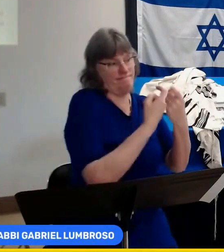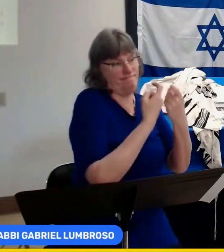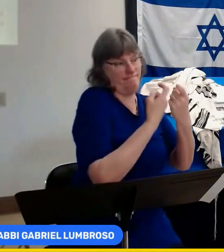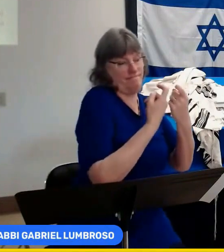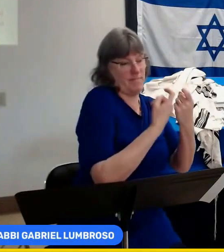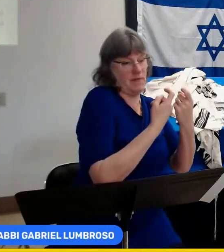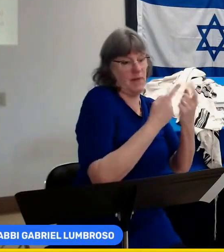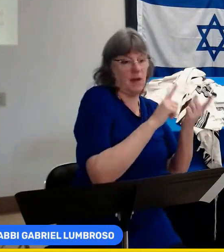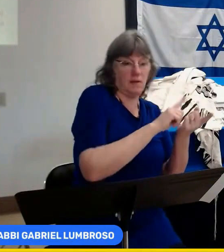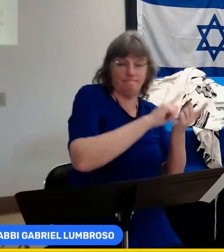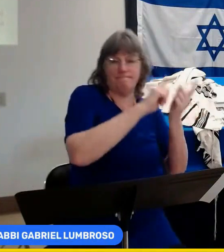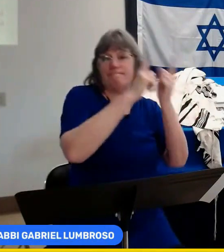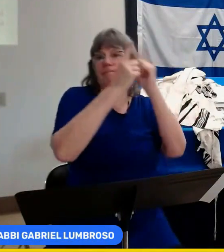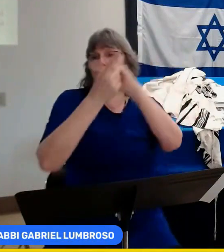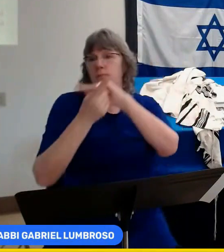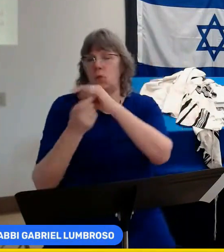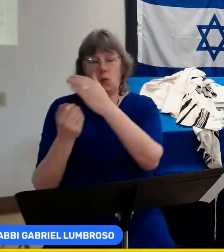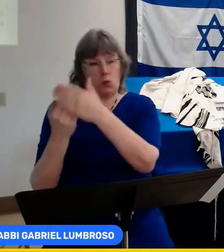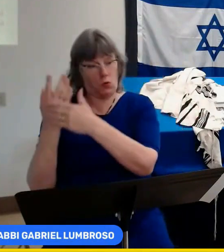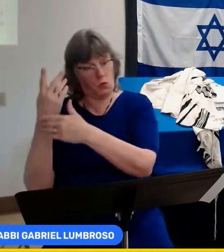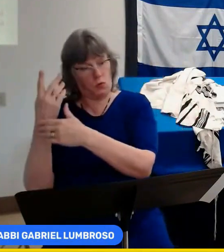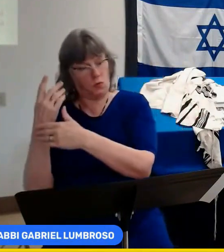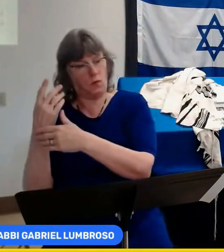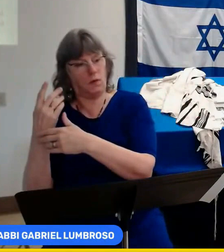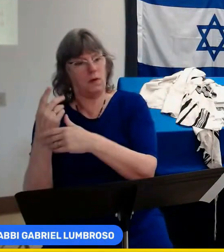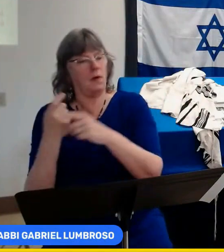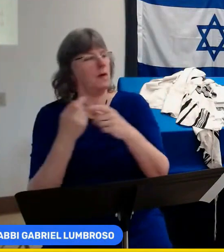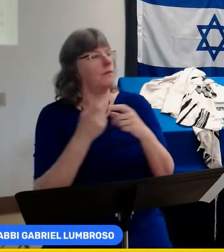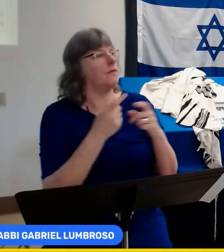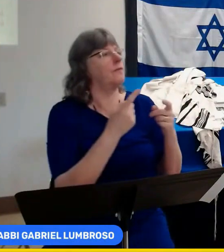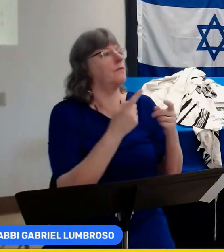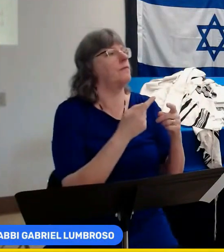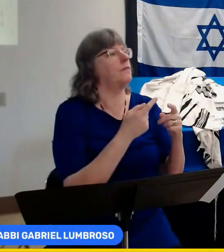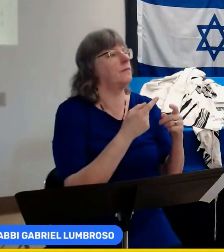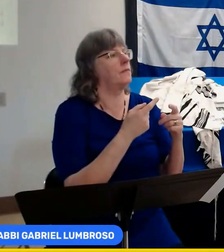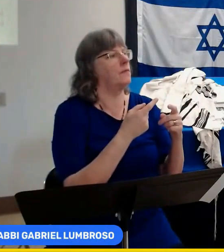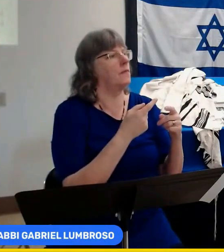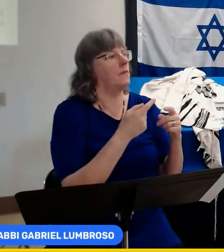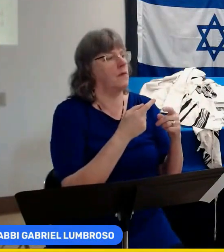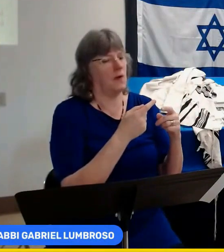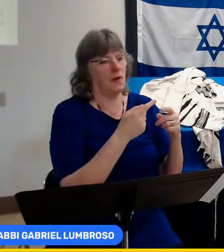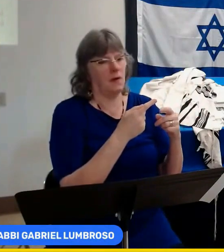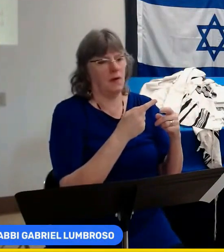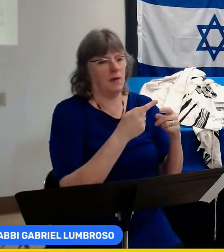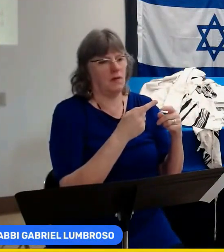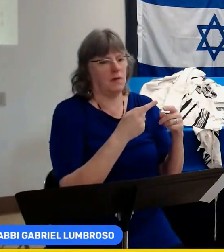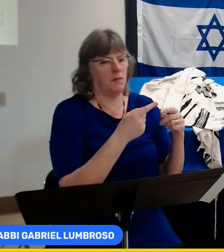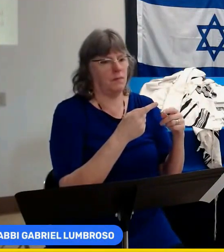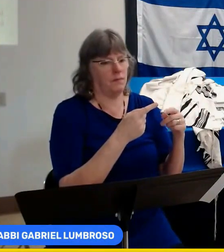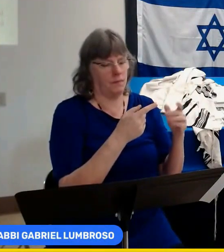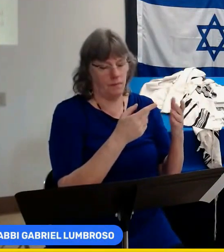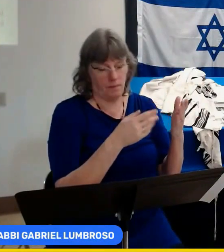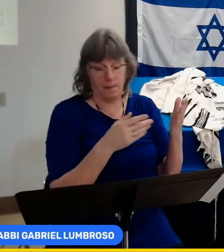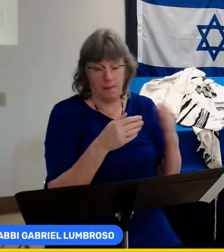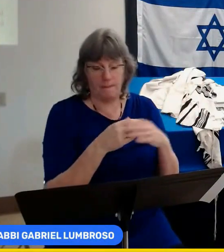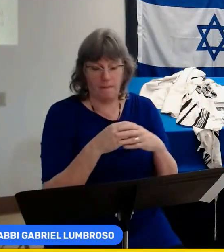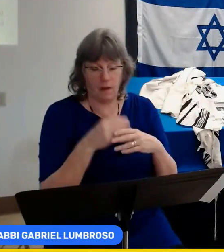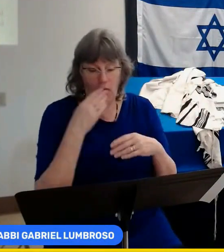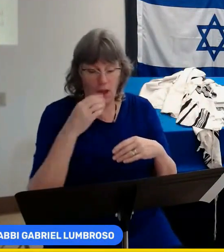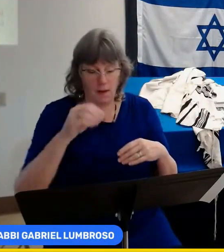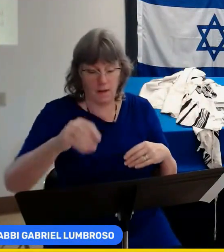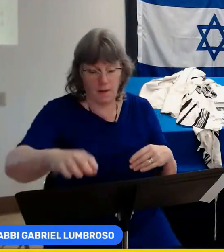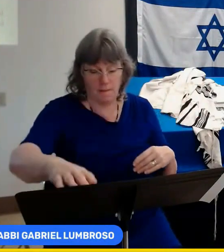a renewed state, from a state of ritual uncleanliness to ritual